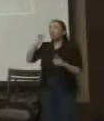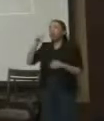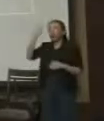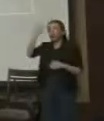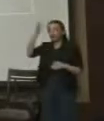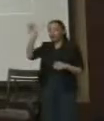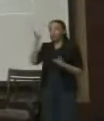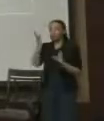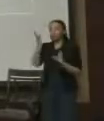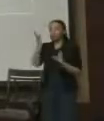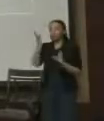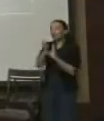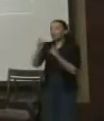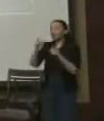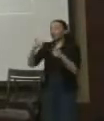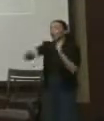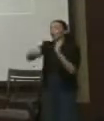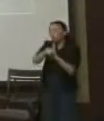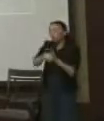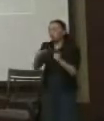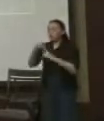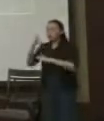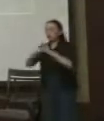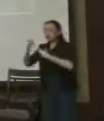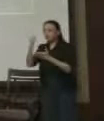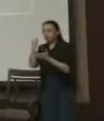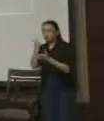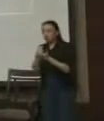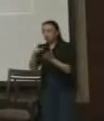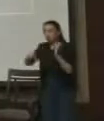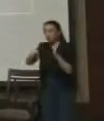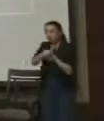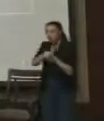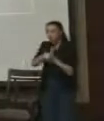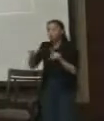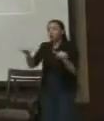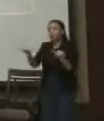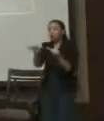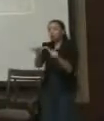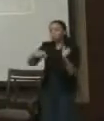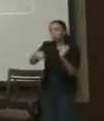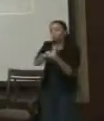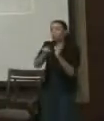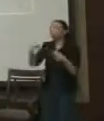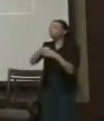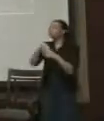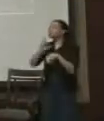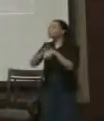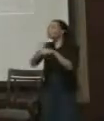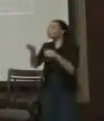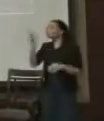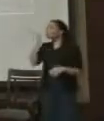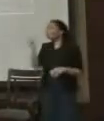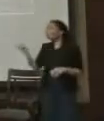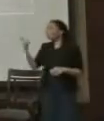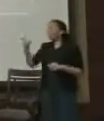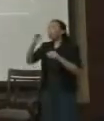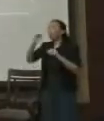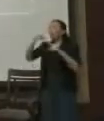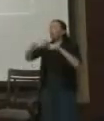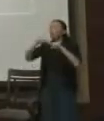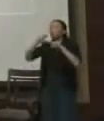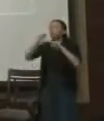and disability rights law. He's also a special correspondent on the rights of persons with disabilities for the